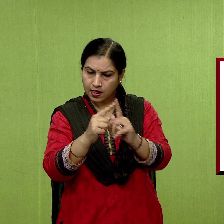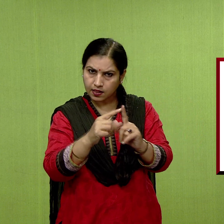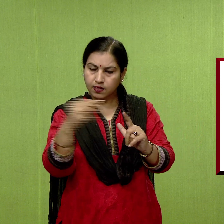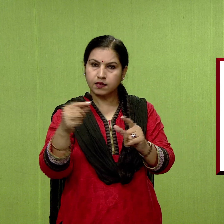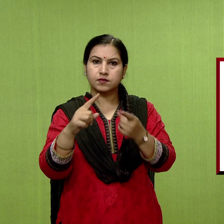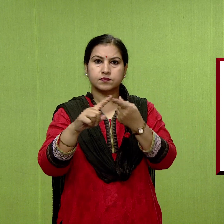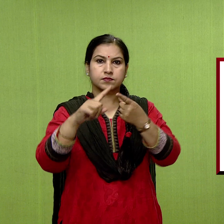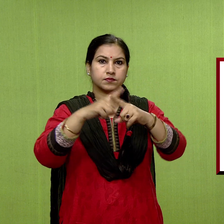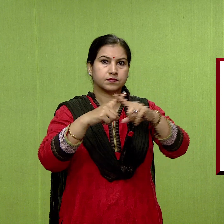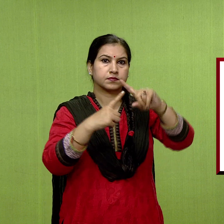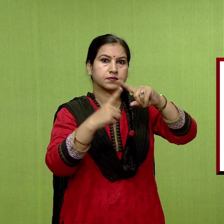Let us understand